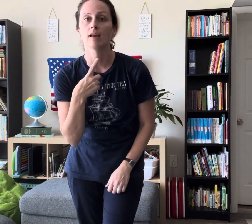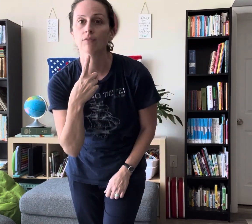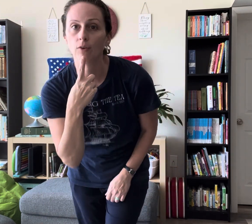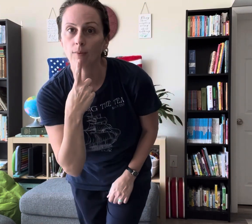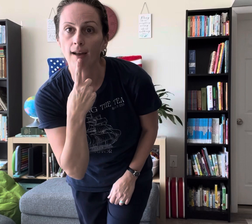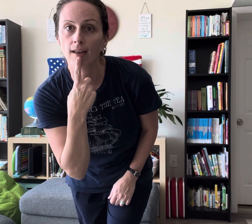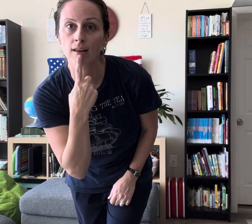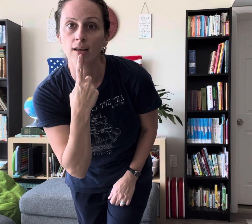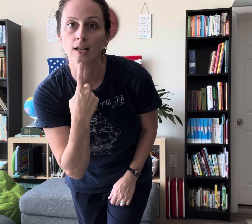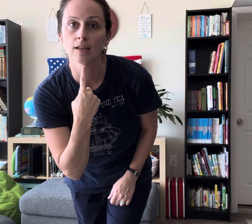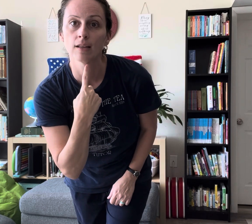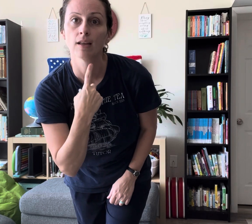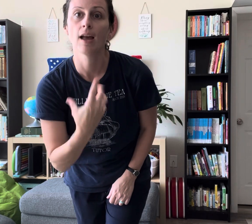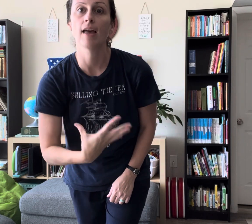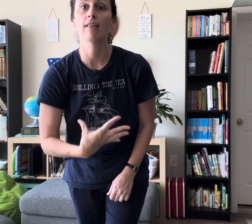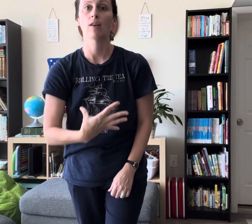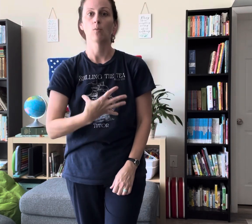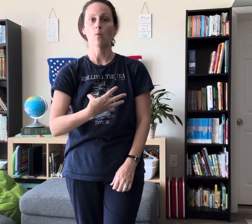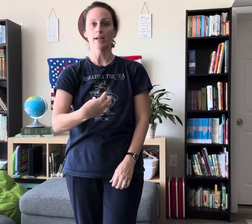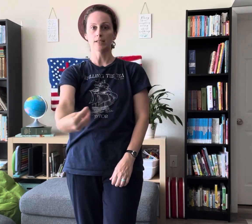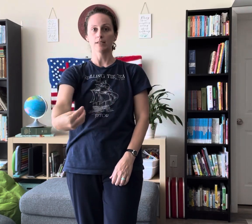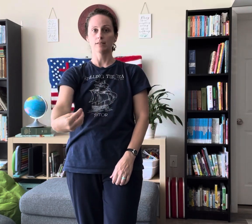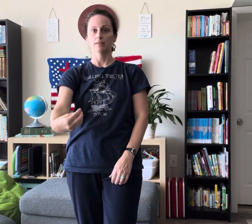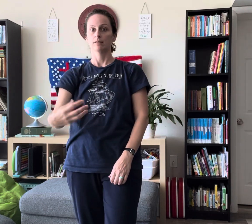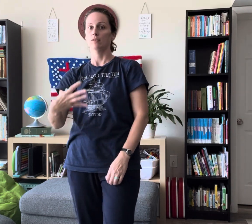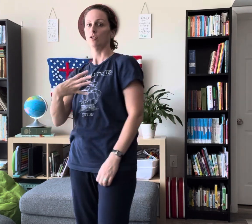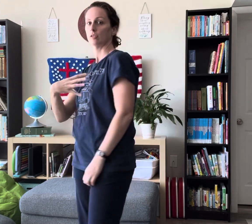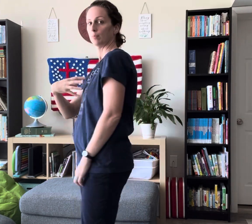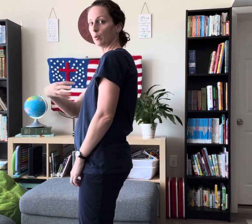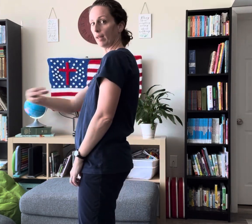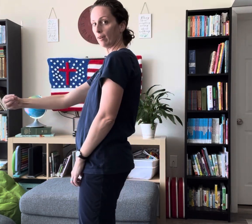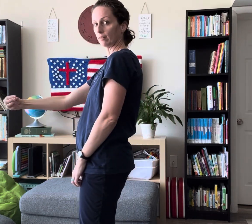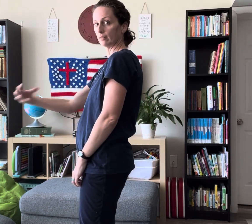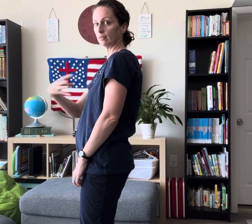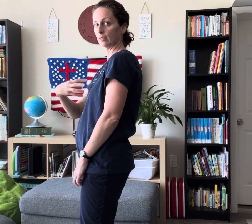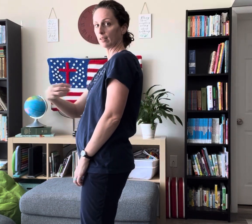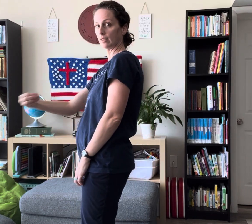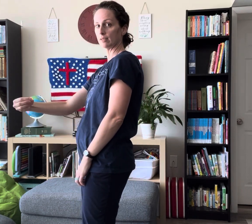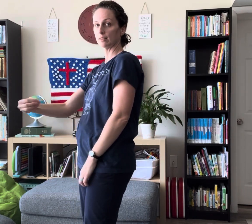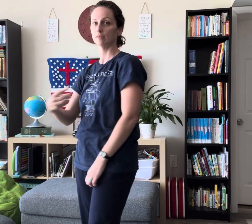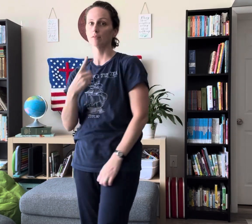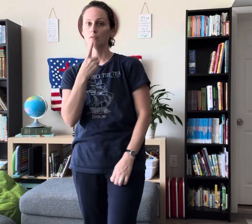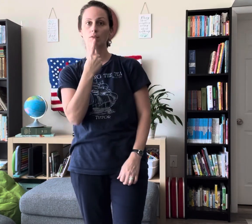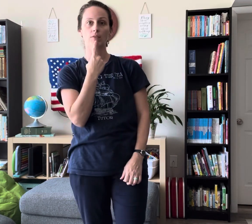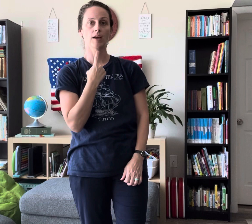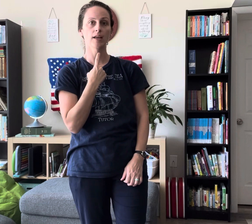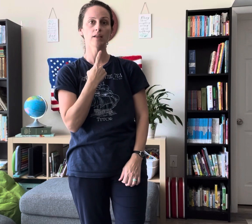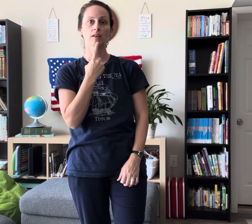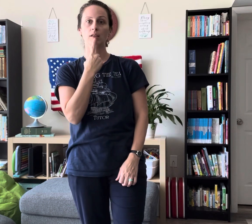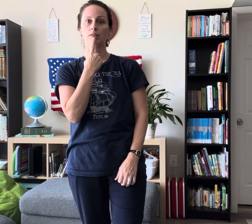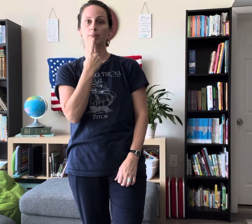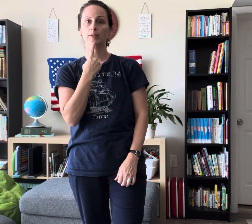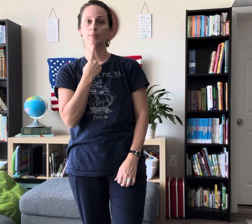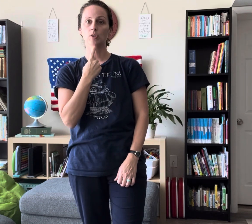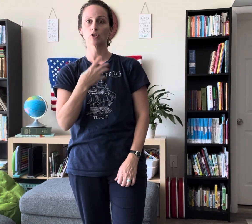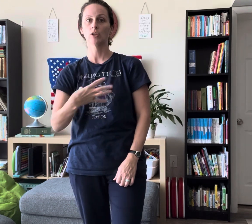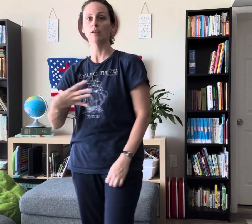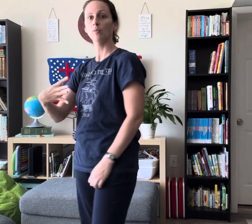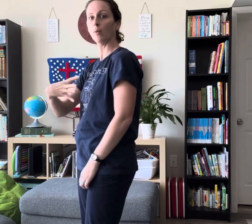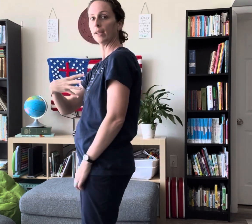for red and then white. You just pull out like this. Red from your lips to your chin, white,